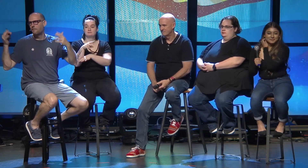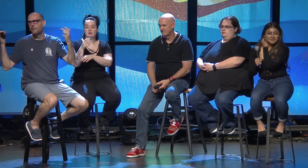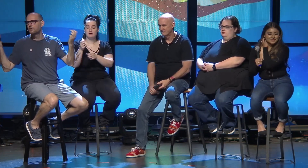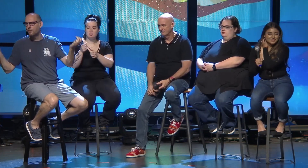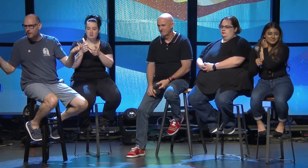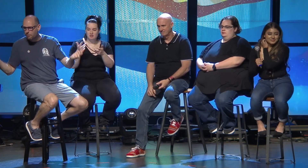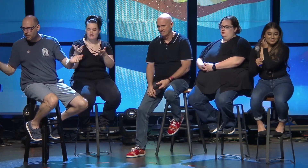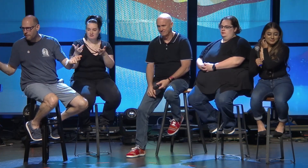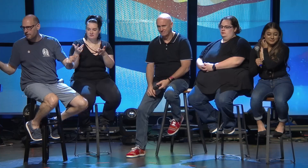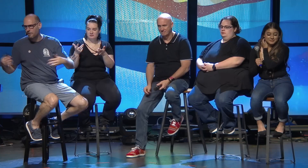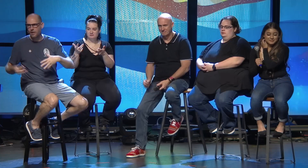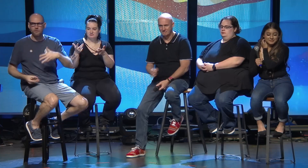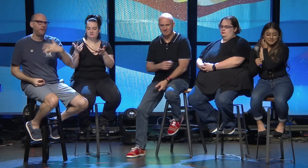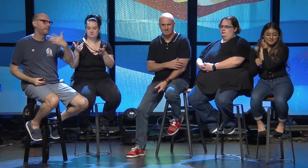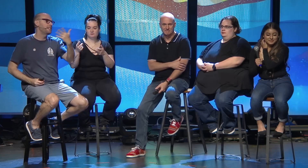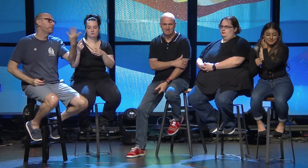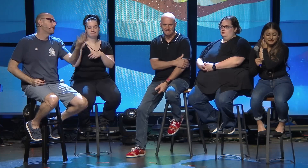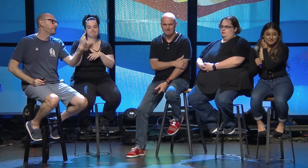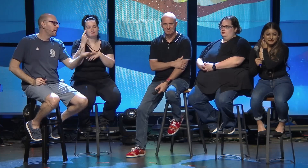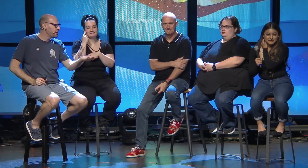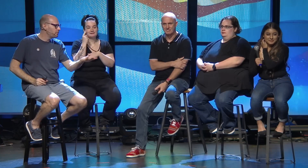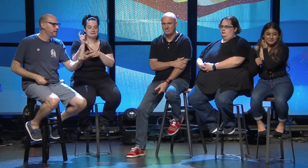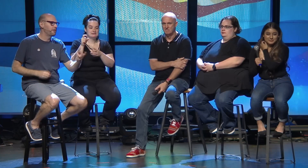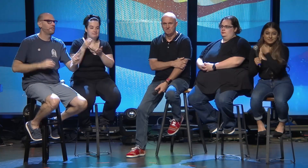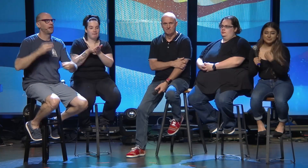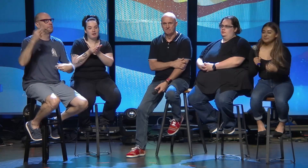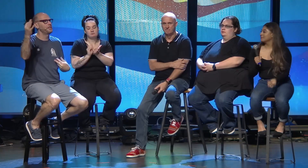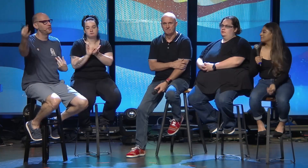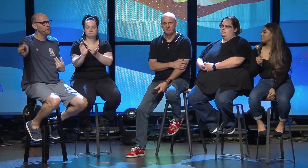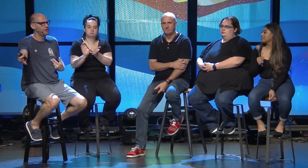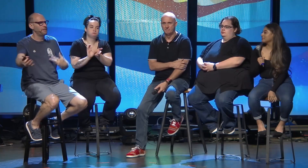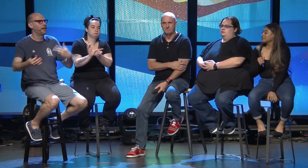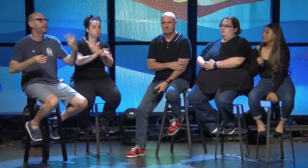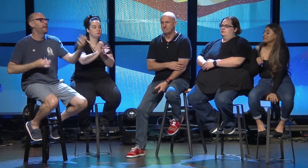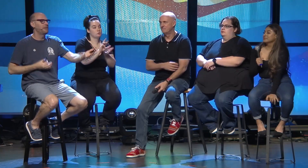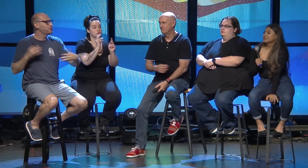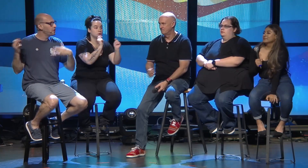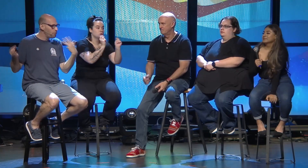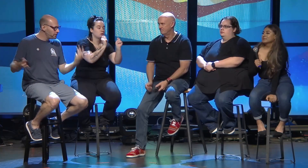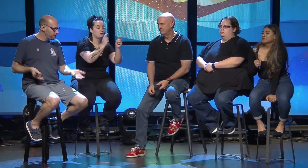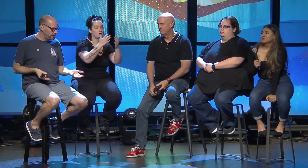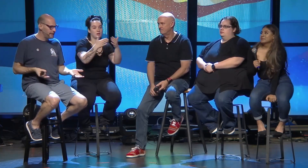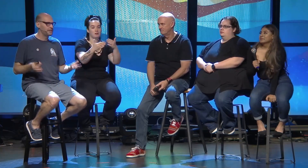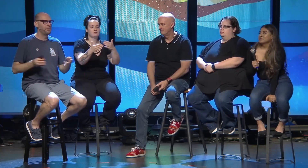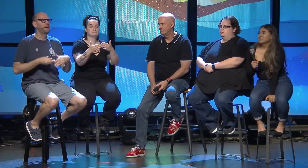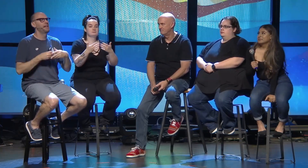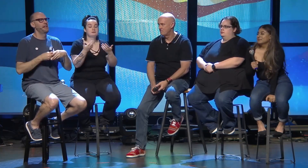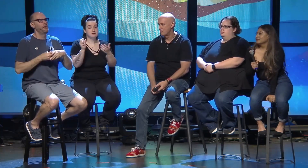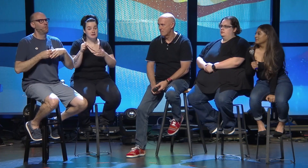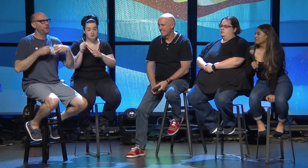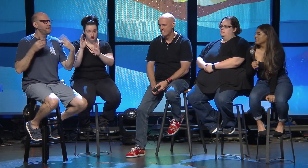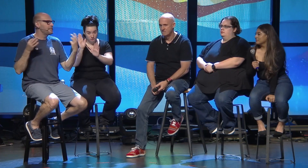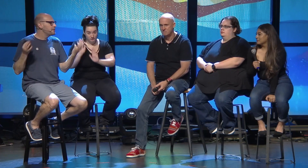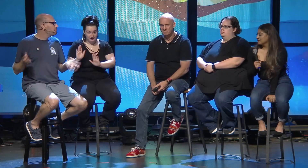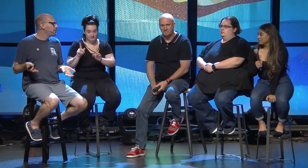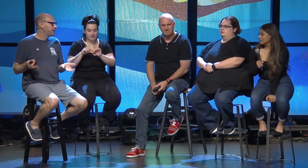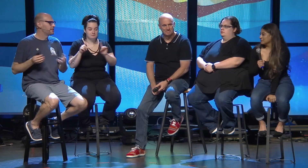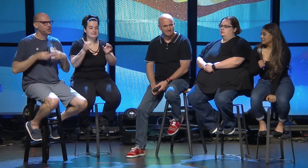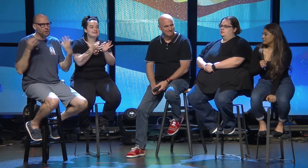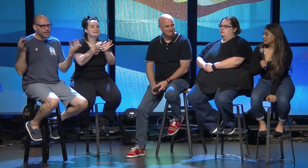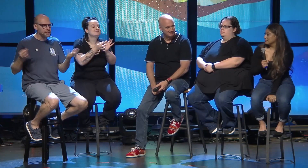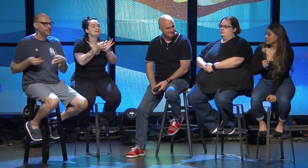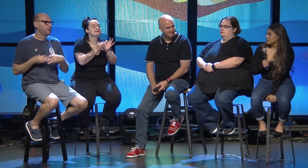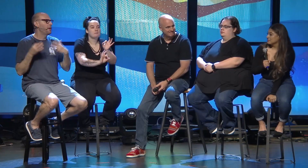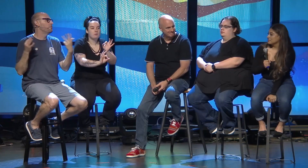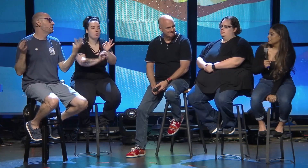up, I've got to start a nonprofit, or I've got to volunteer every day of the week, or I've got to be a tutor, and those are all wonderful things, but what are the simple things,